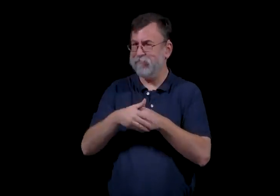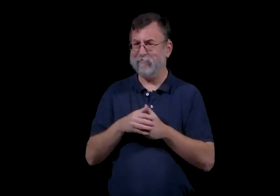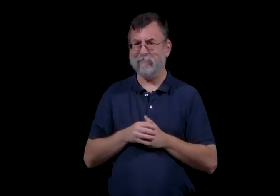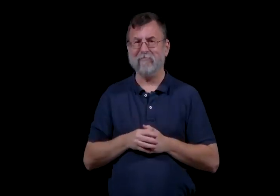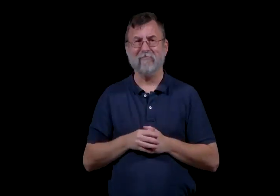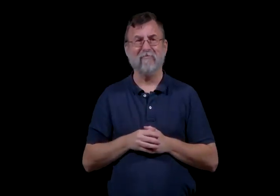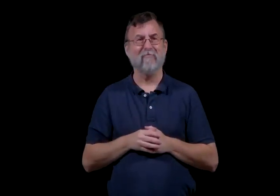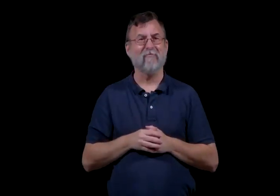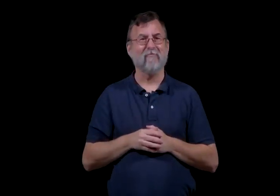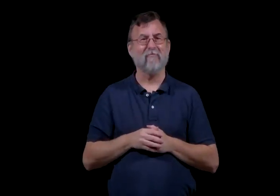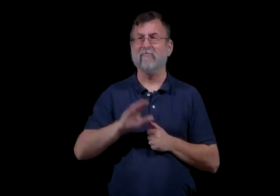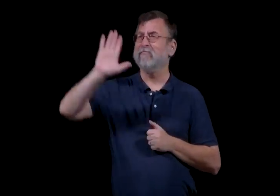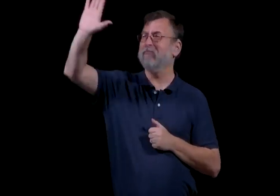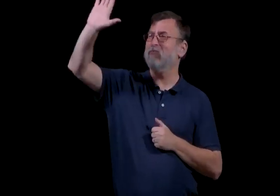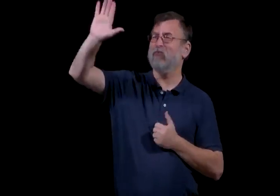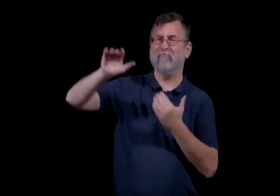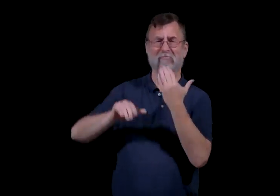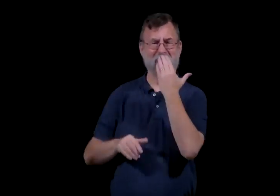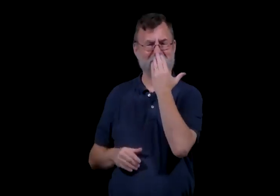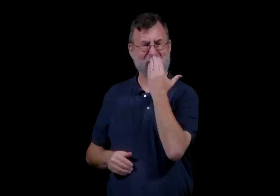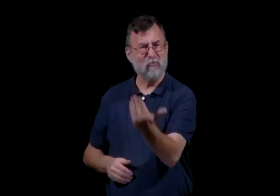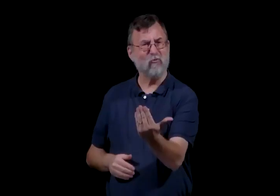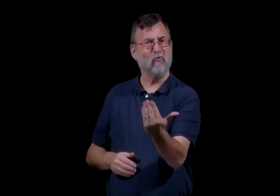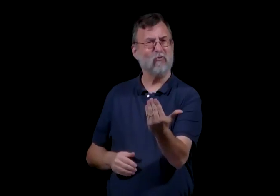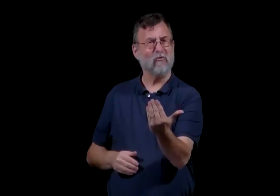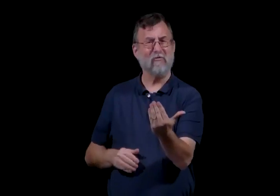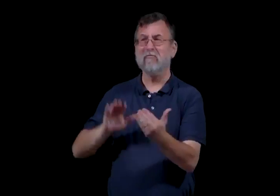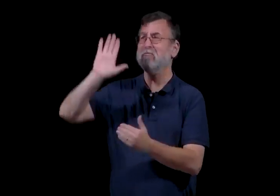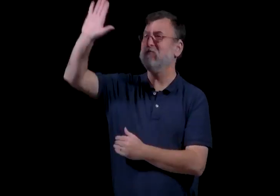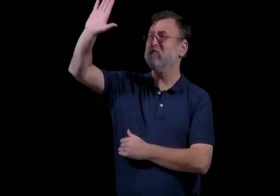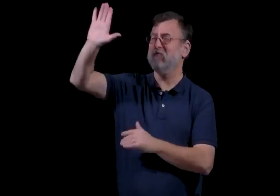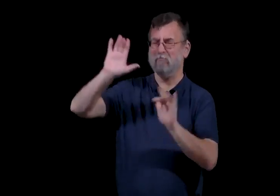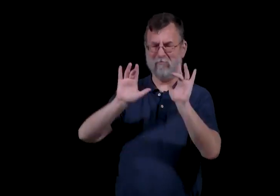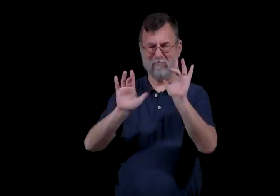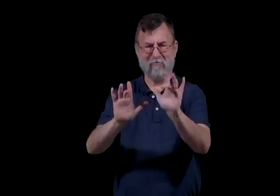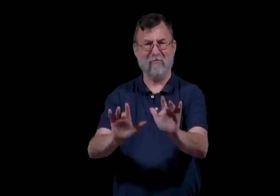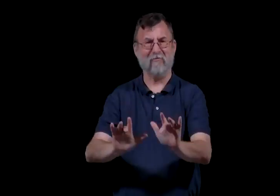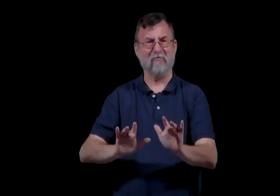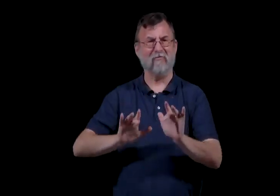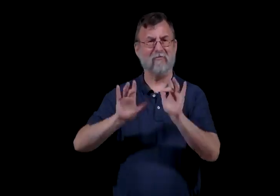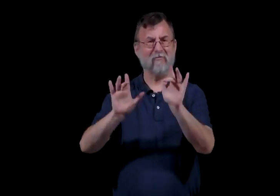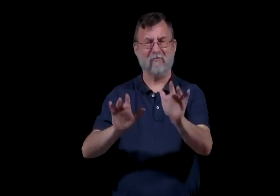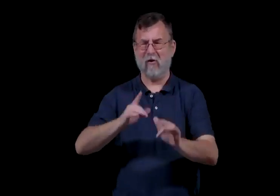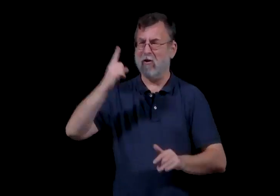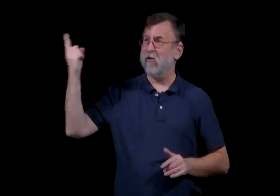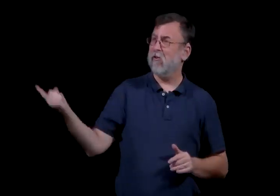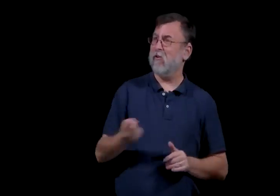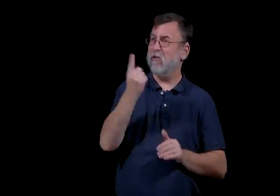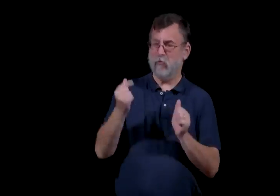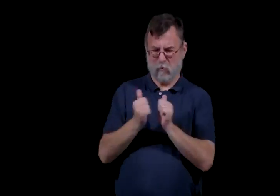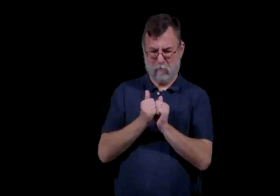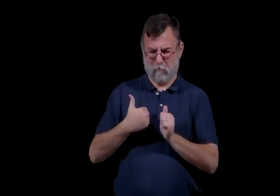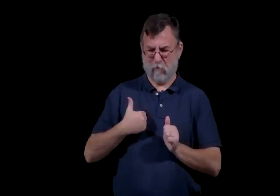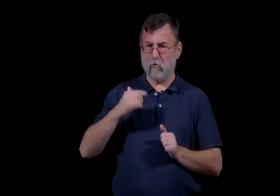full and spilling over. Your goodness, your mercy will be with